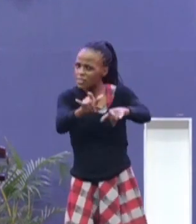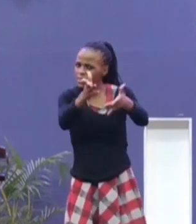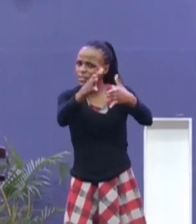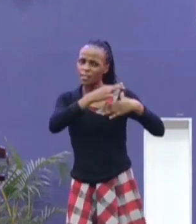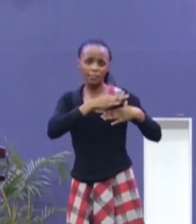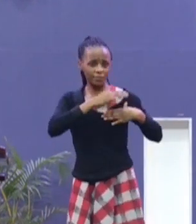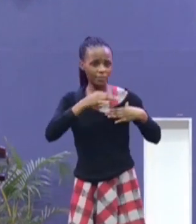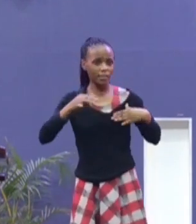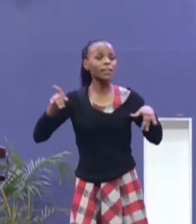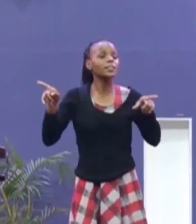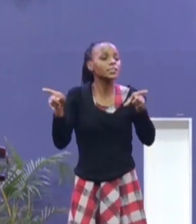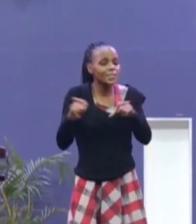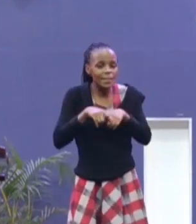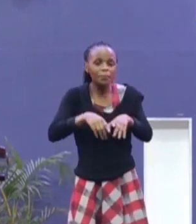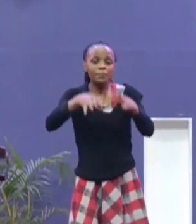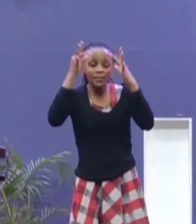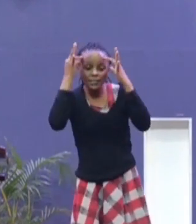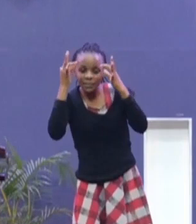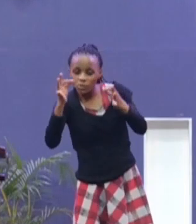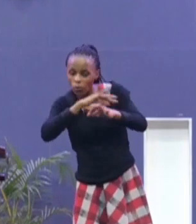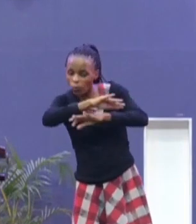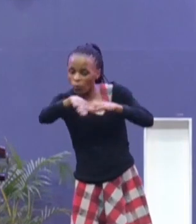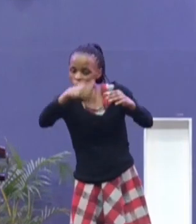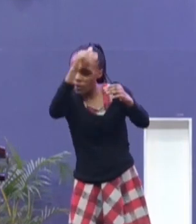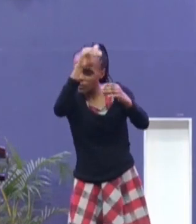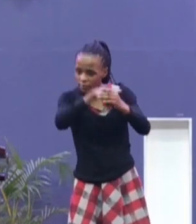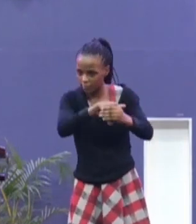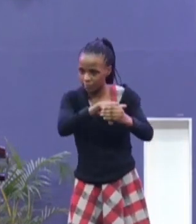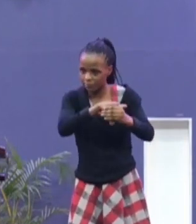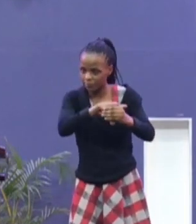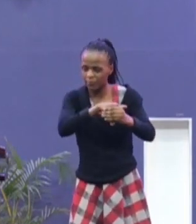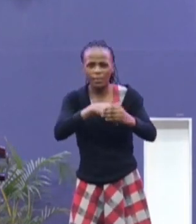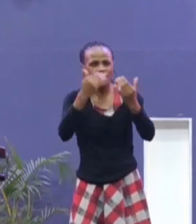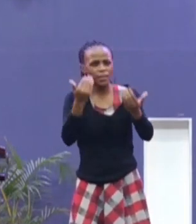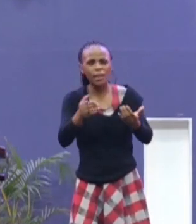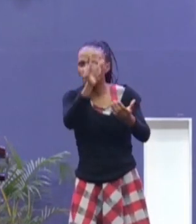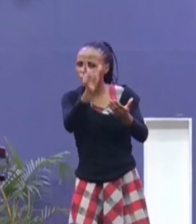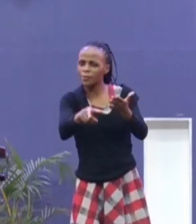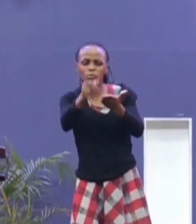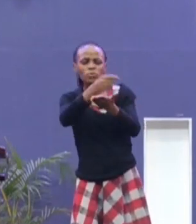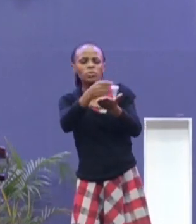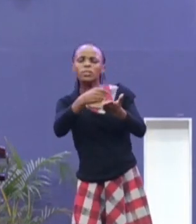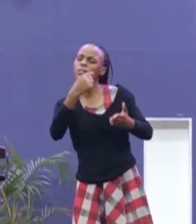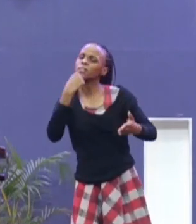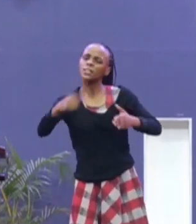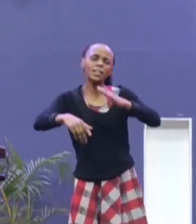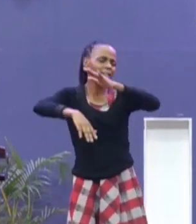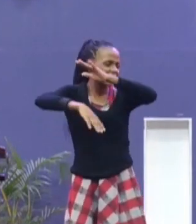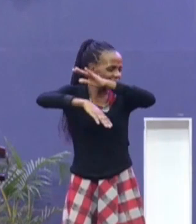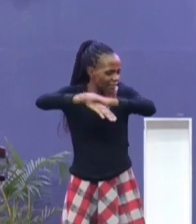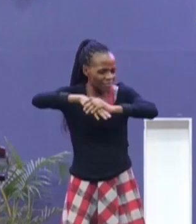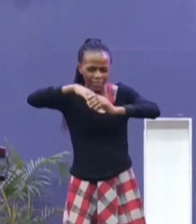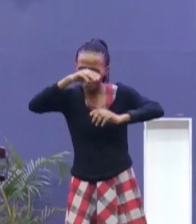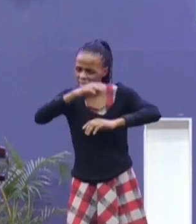understanding dwells. That is where decision dwells. So, omuandisa tugama, do not conform any longer.